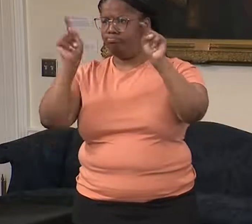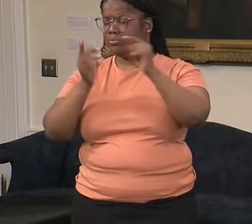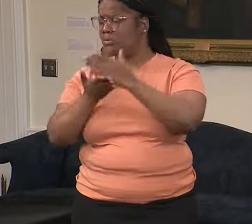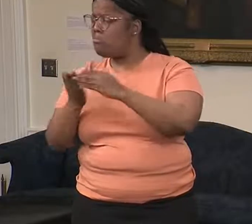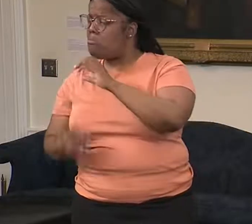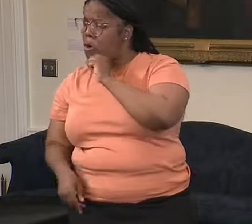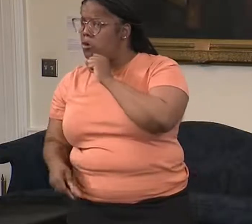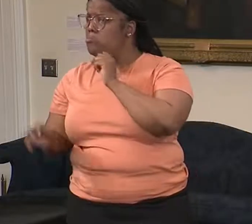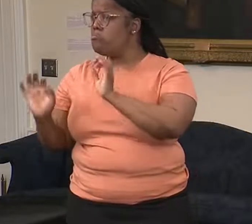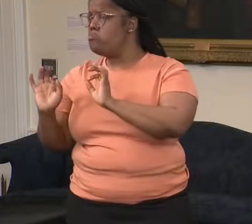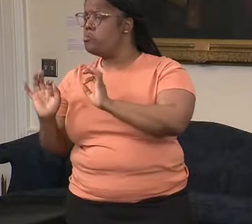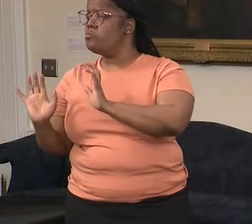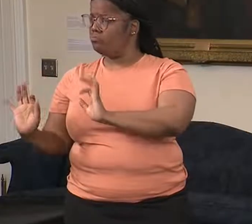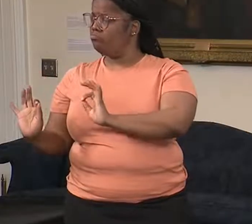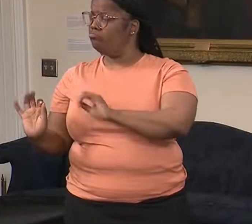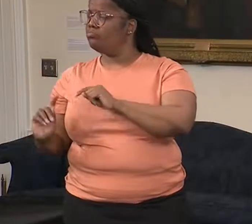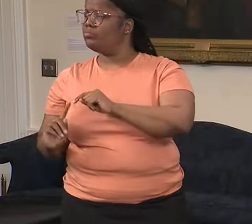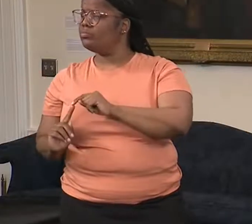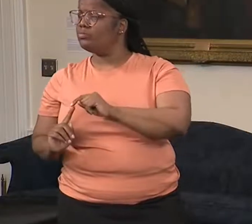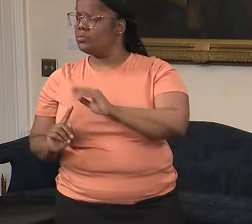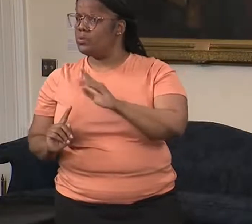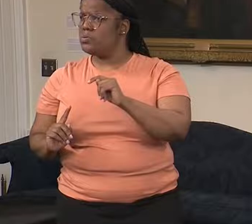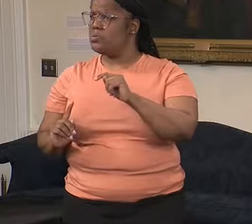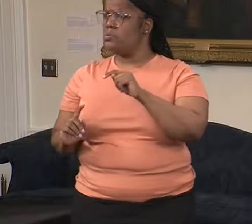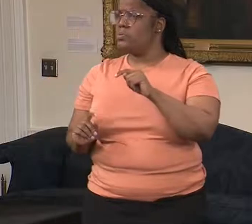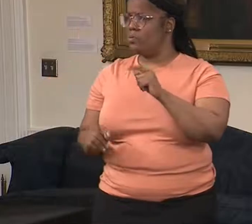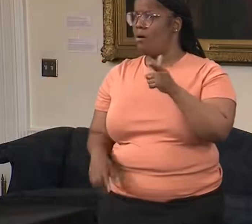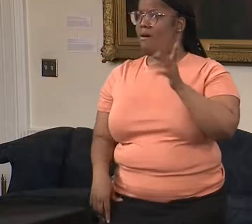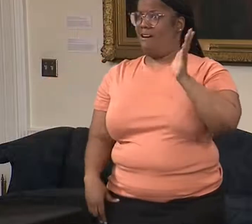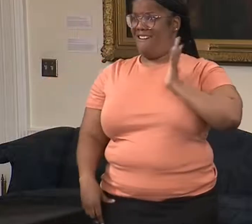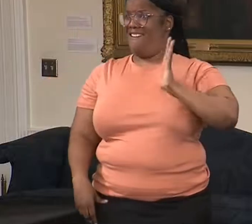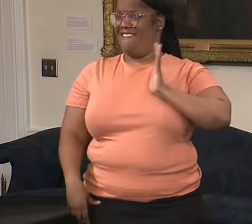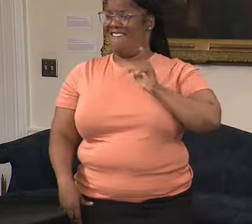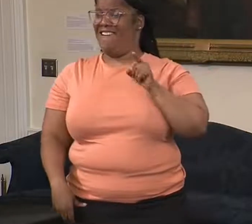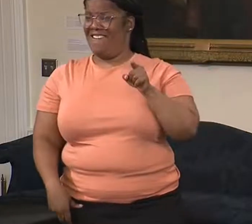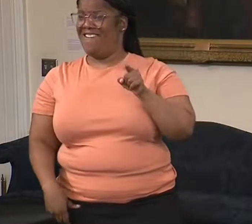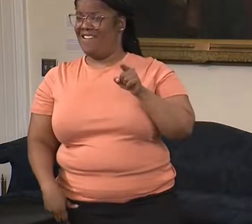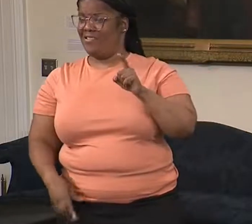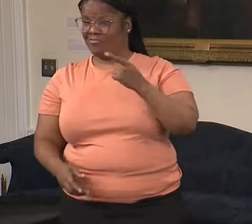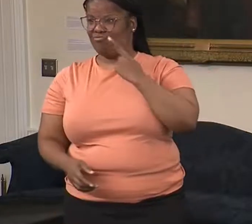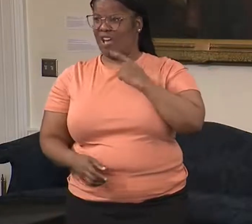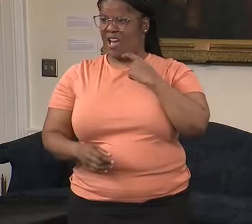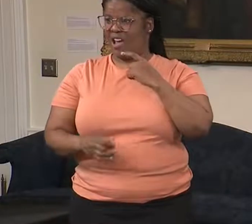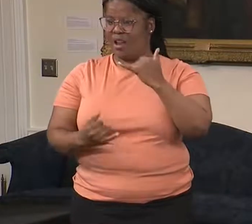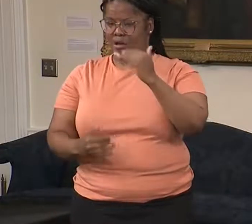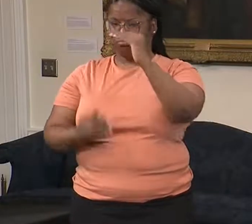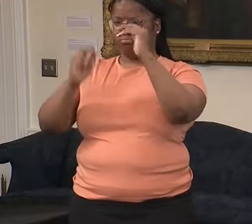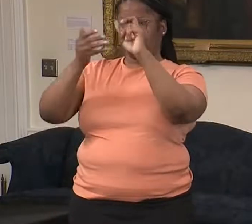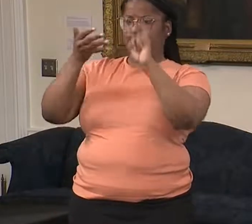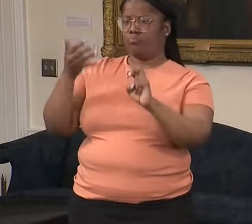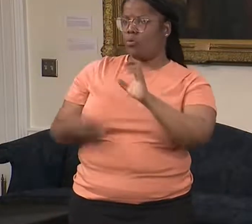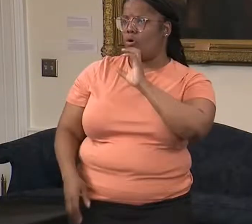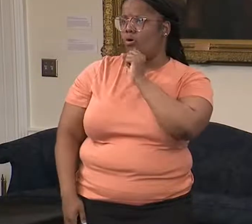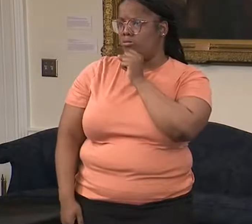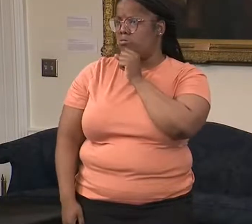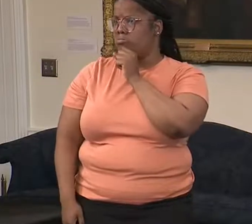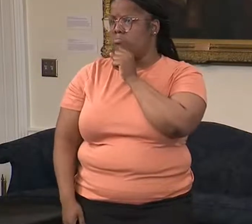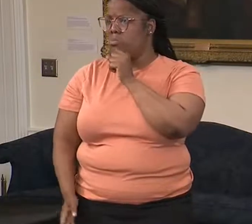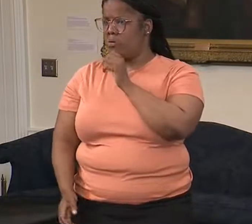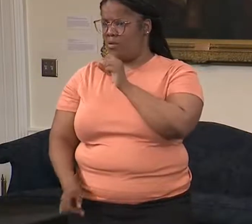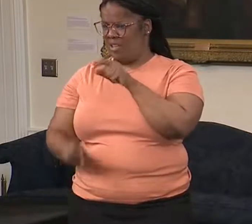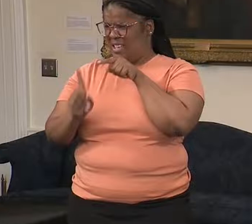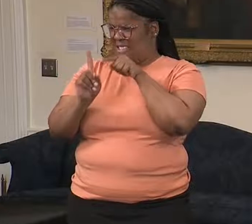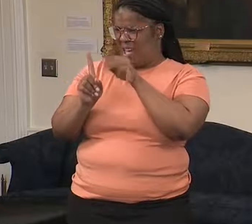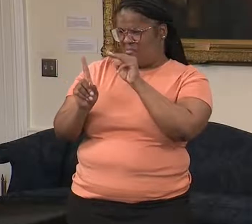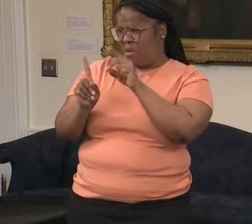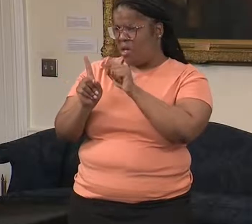first case in Maryland. The CDC, we border those states. How large of a role does what we see